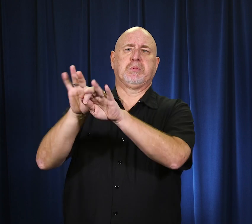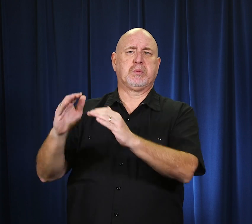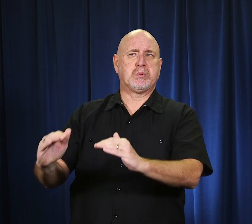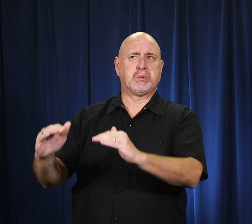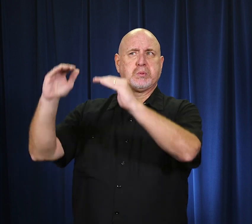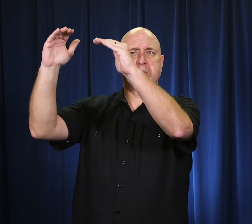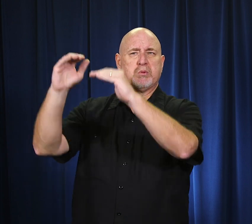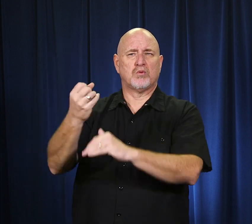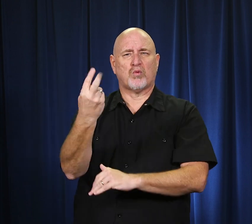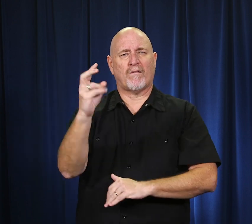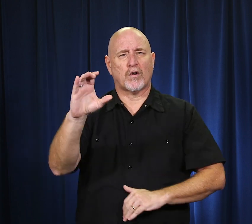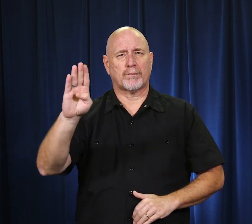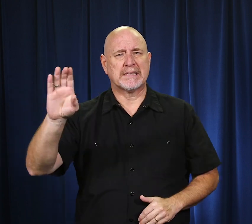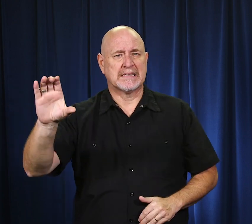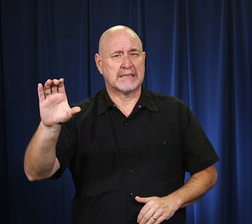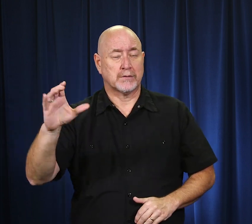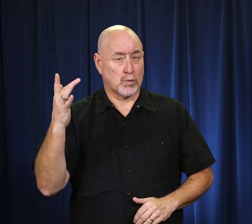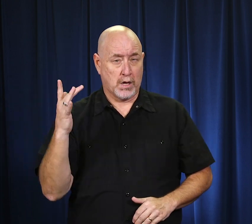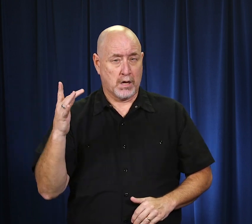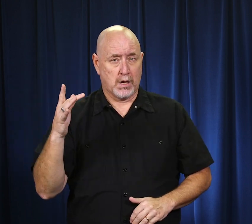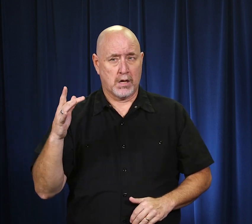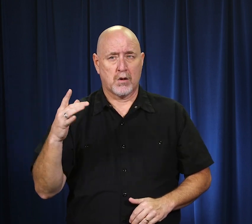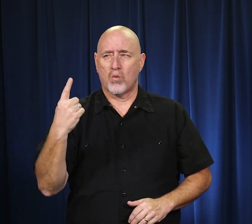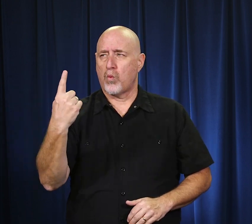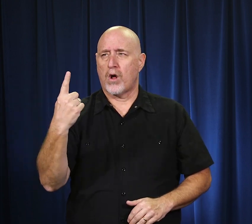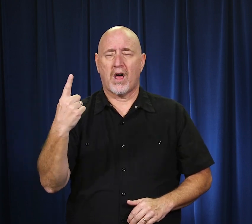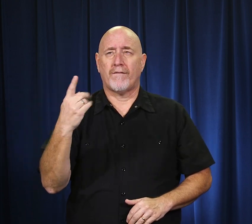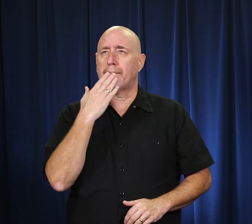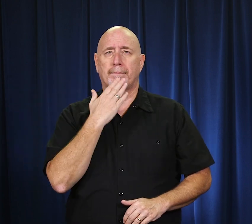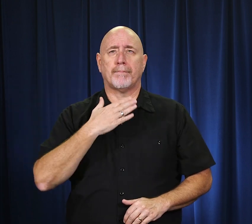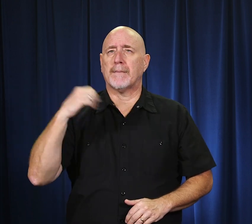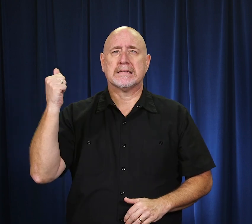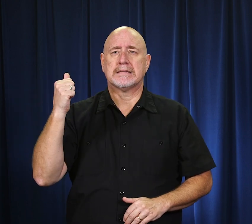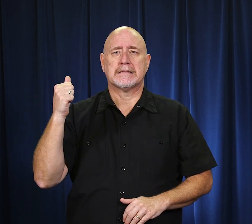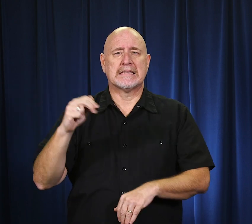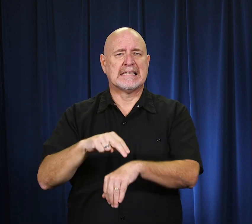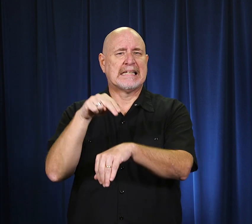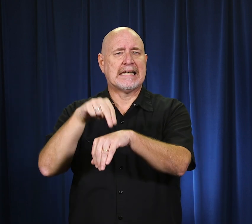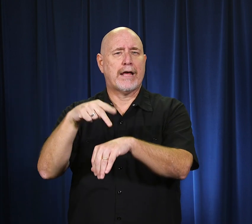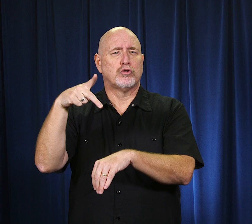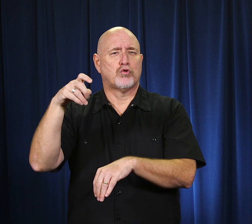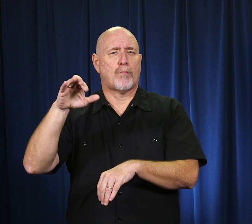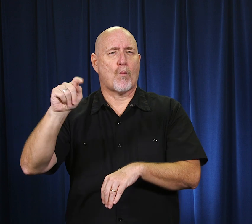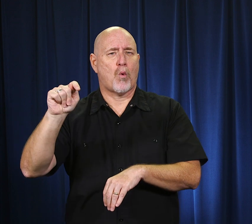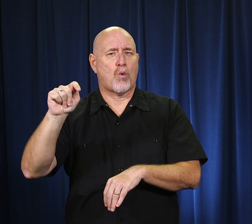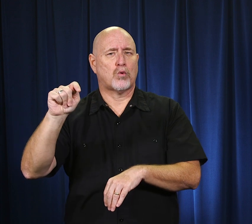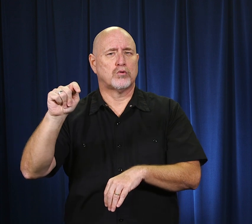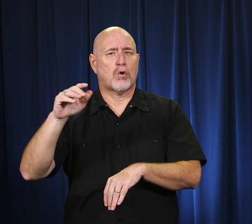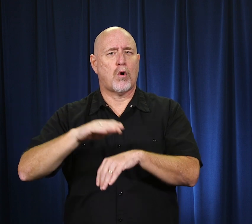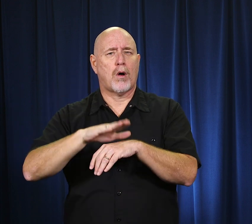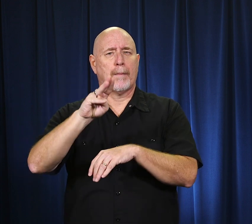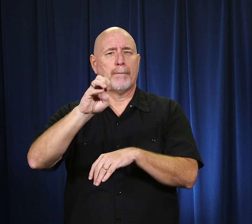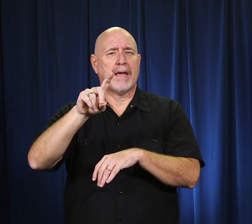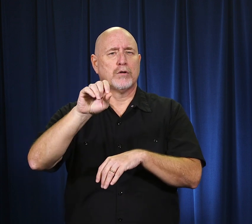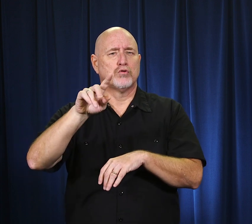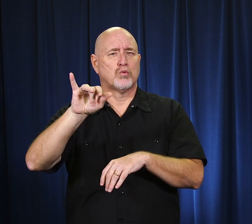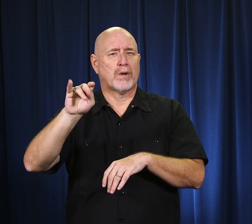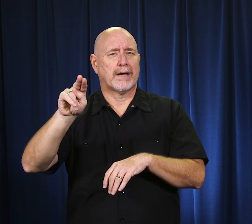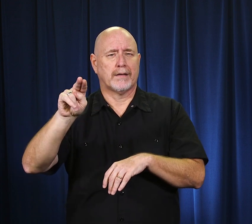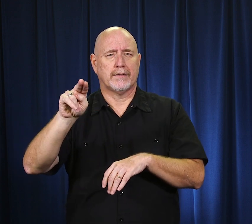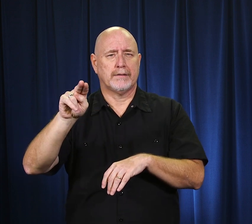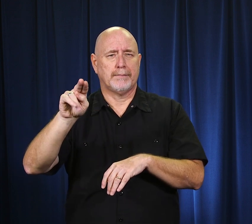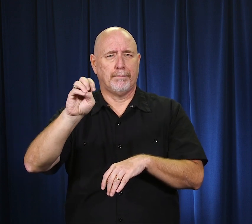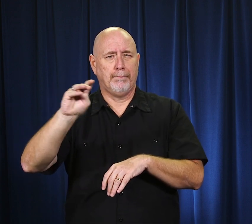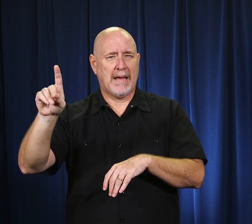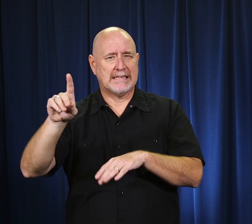in about 1200 BC. It was one of the best natural ports on the